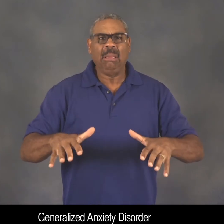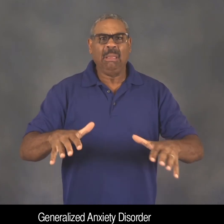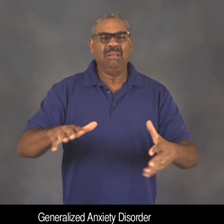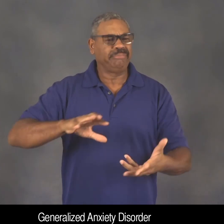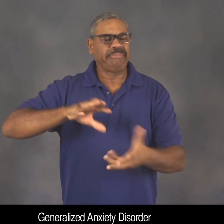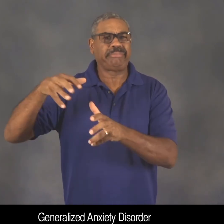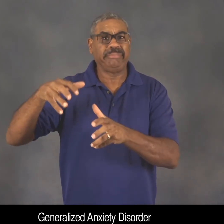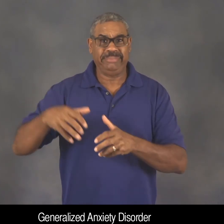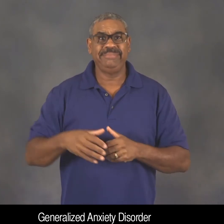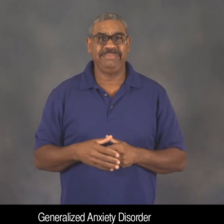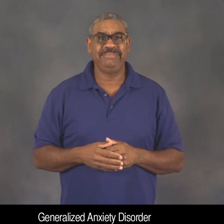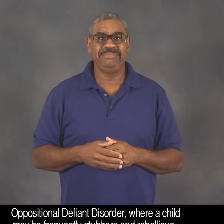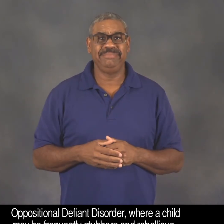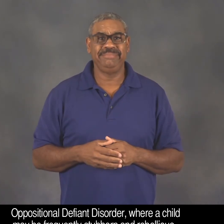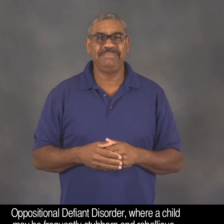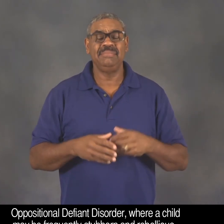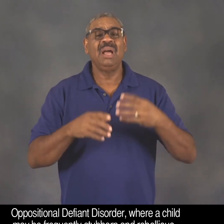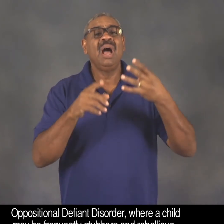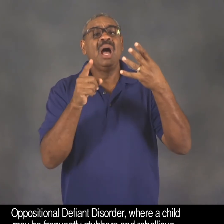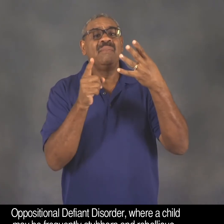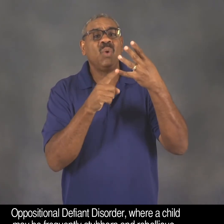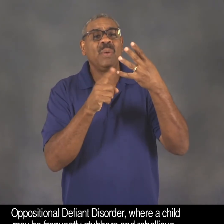generalized anxiety disorder,